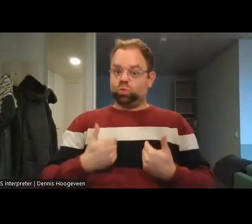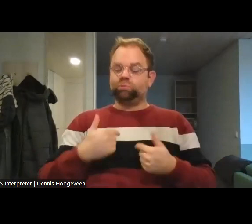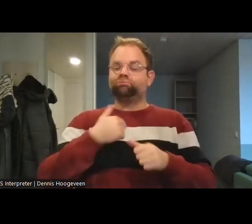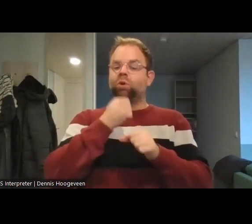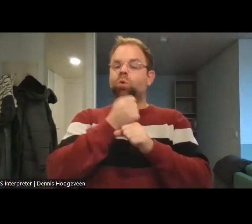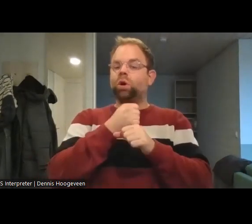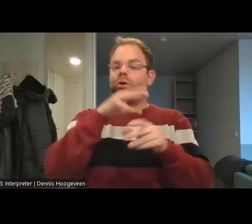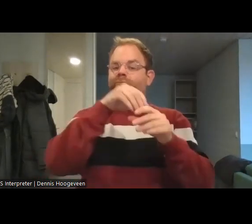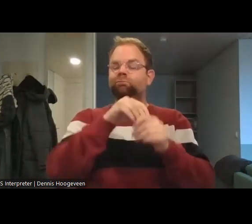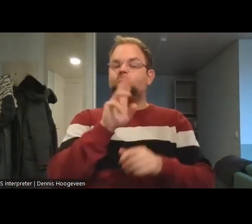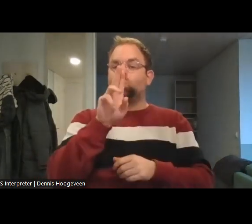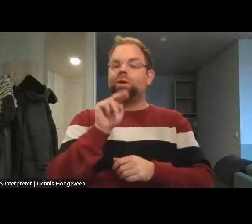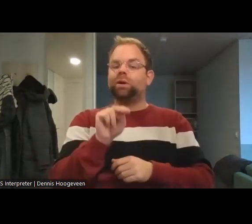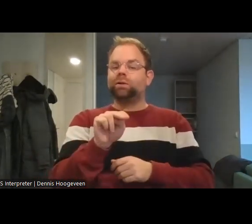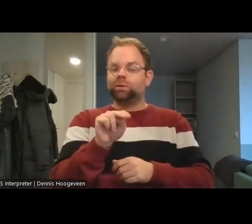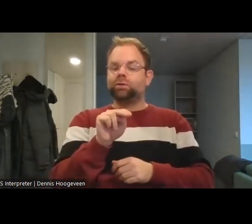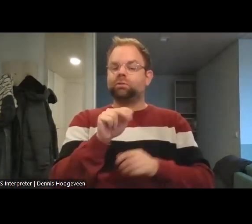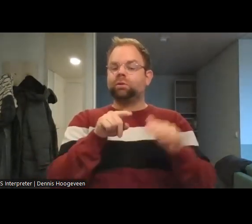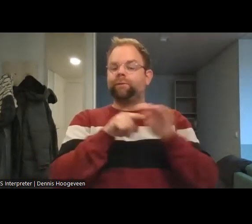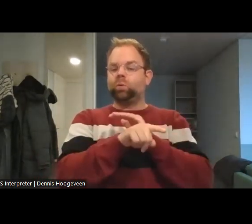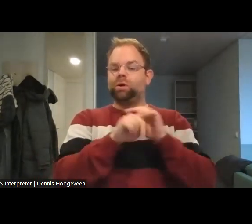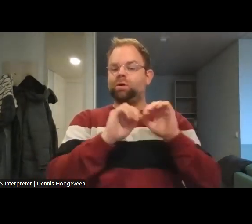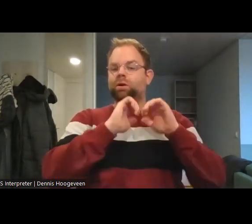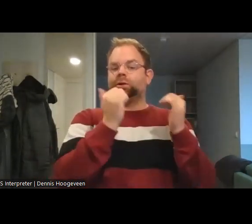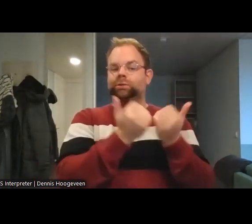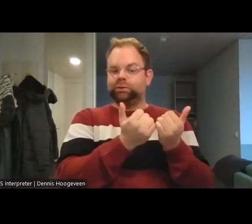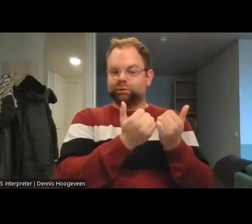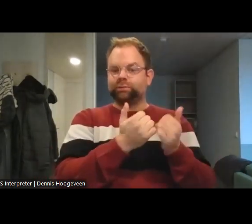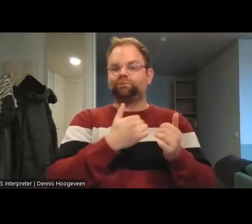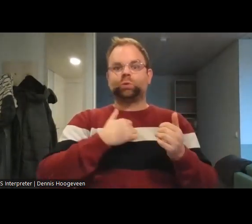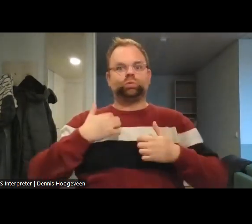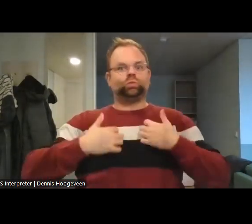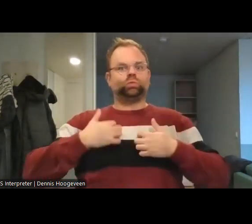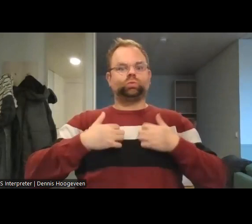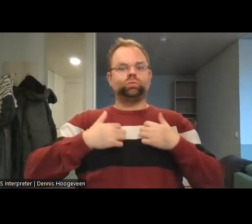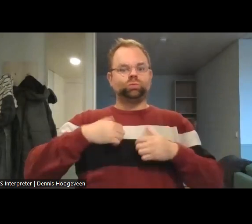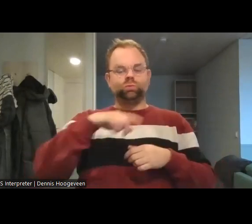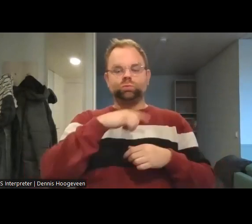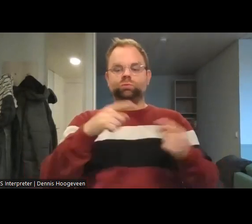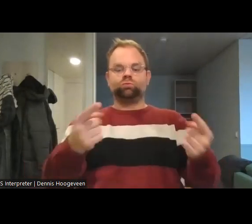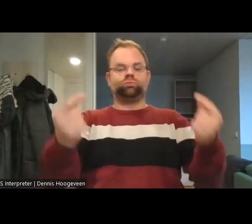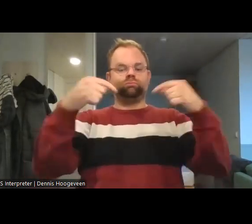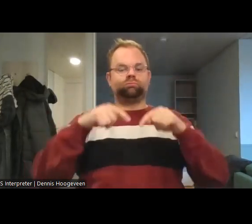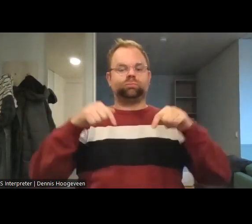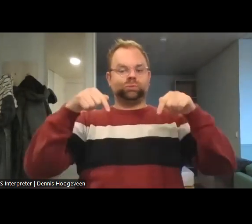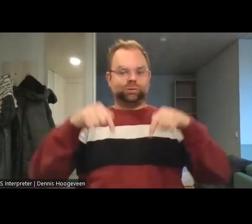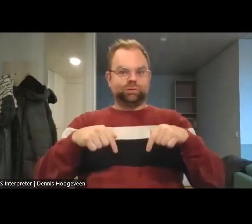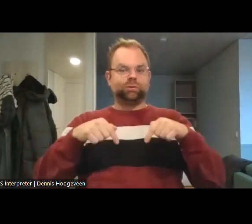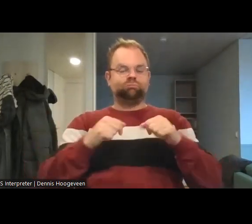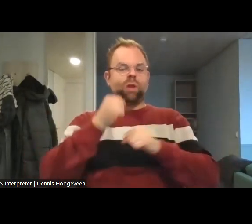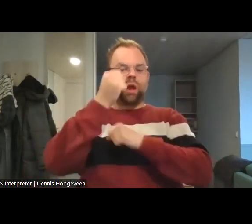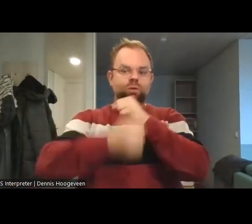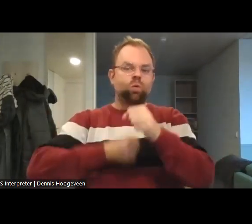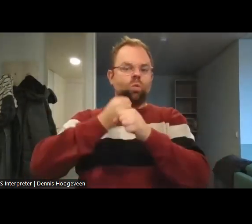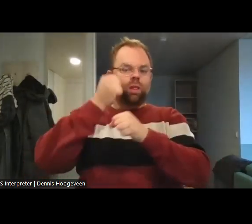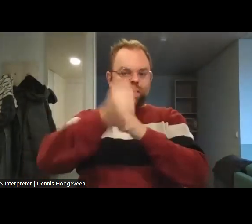in this annual consultation. We received over 80 registration requests, which is